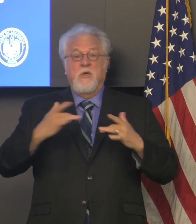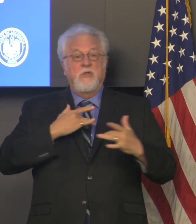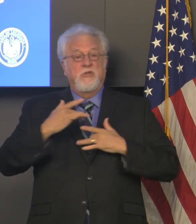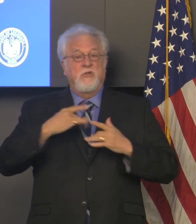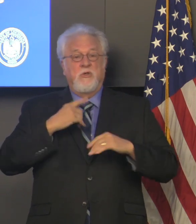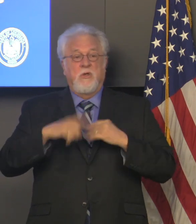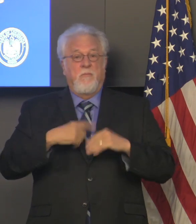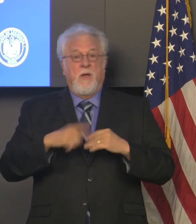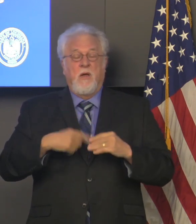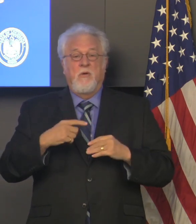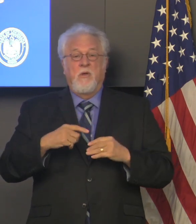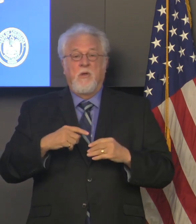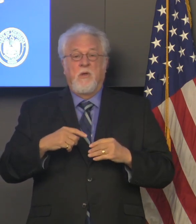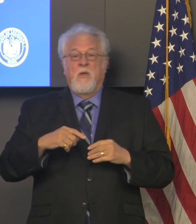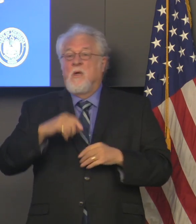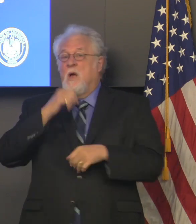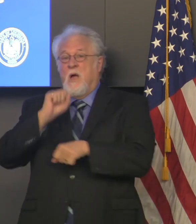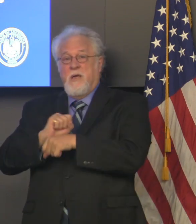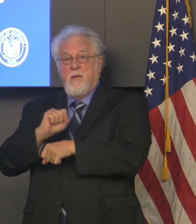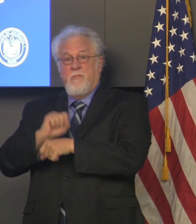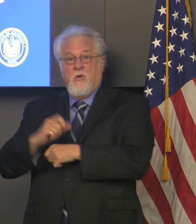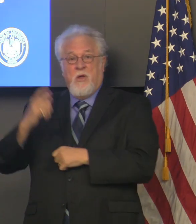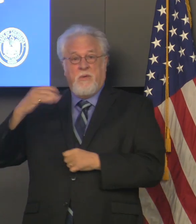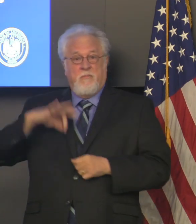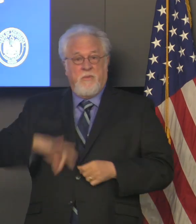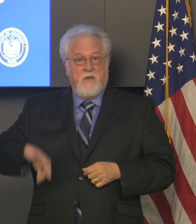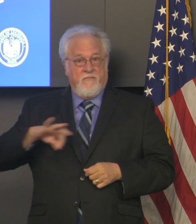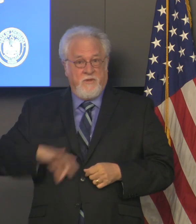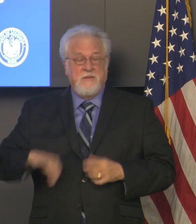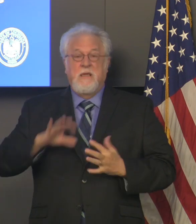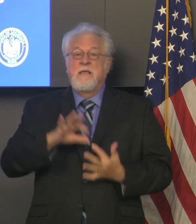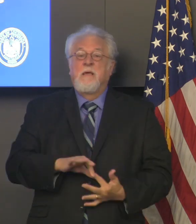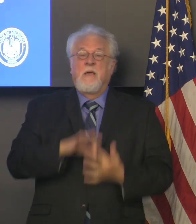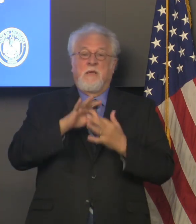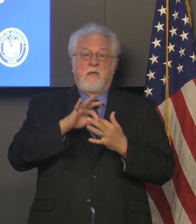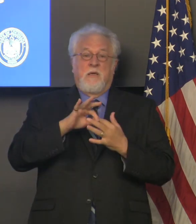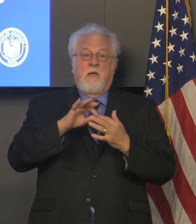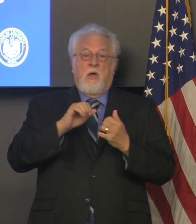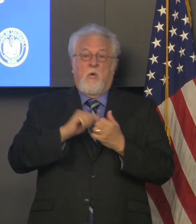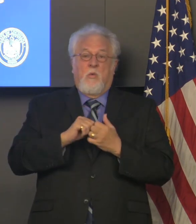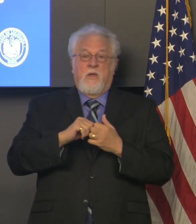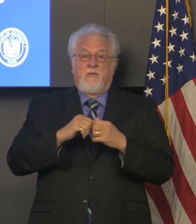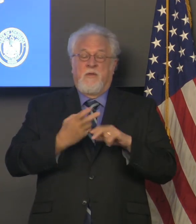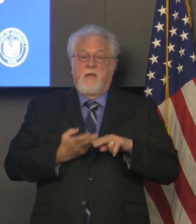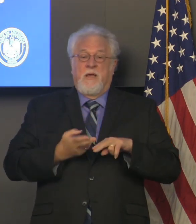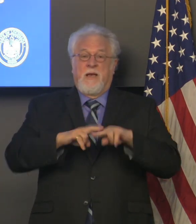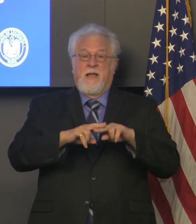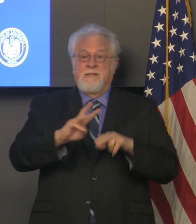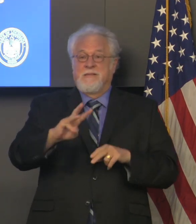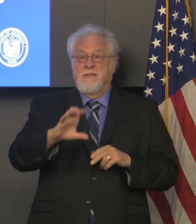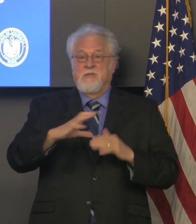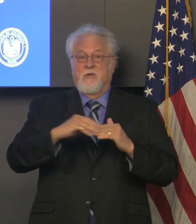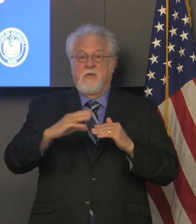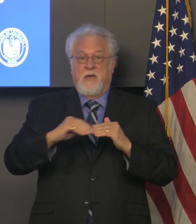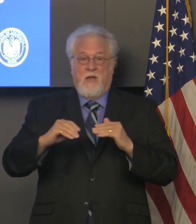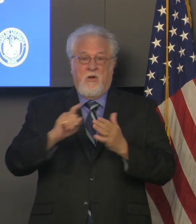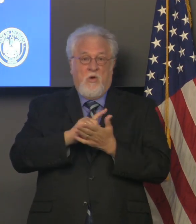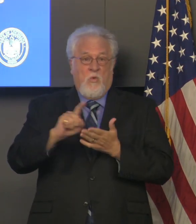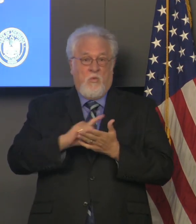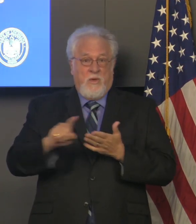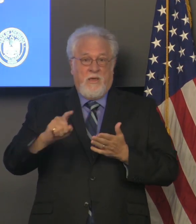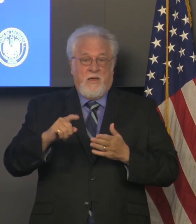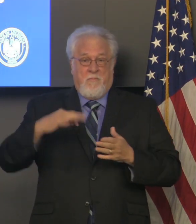about unemployment benefits, especially with the enhanced $600 a week benefit that